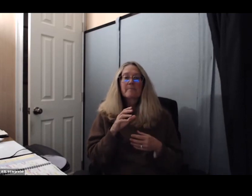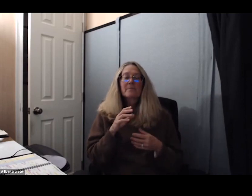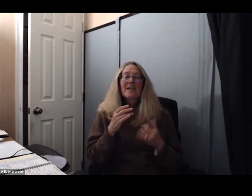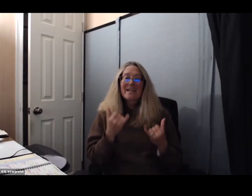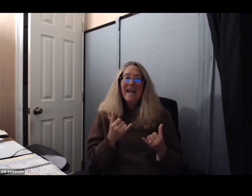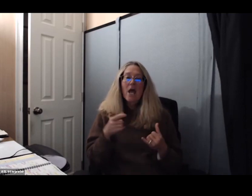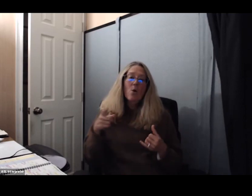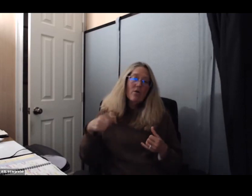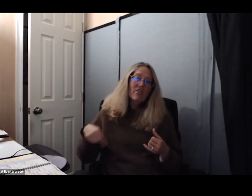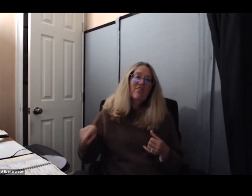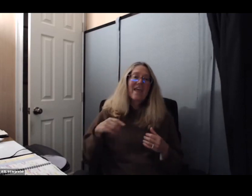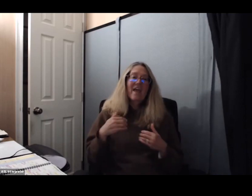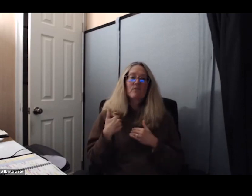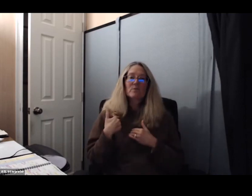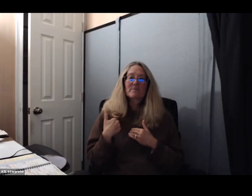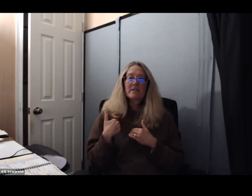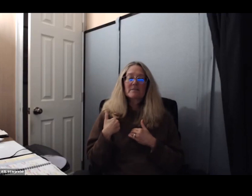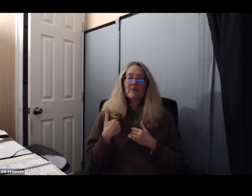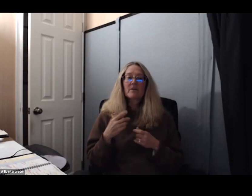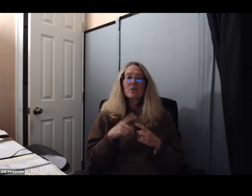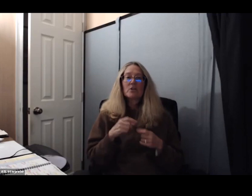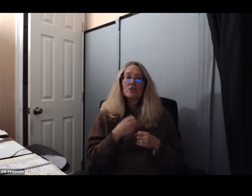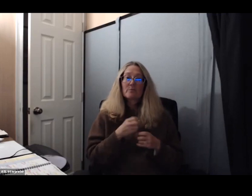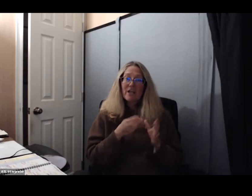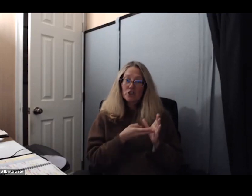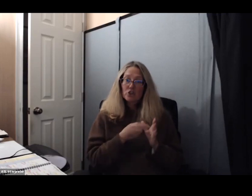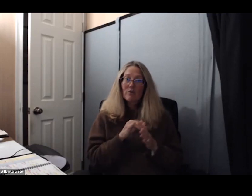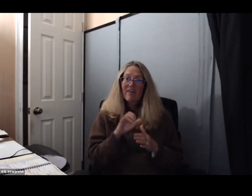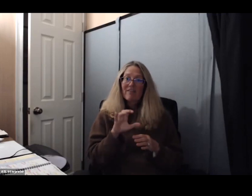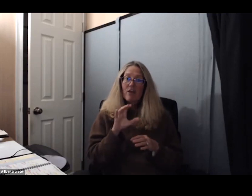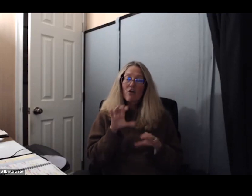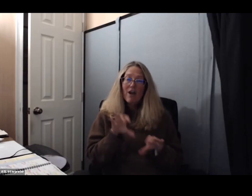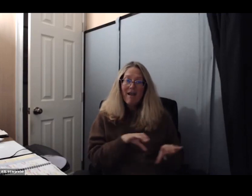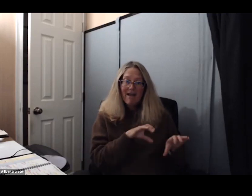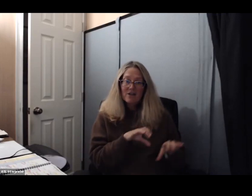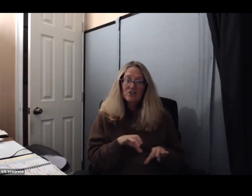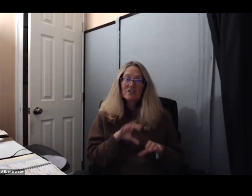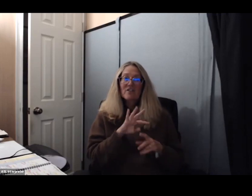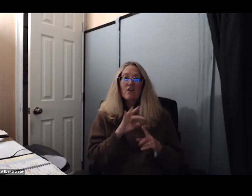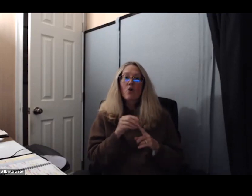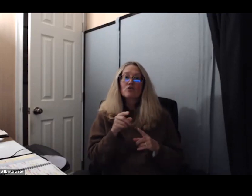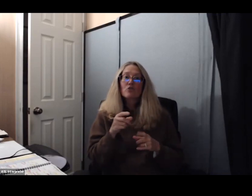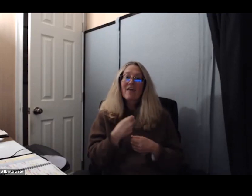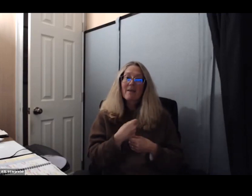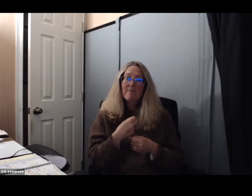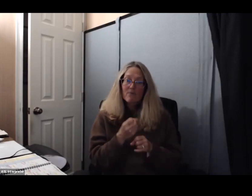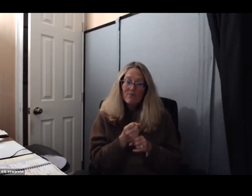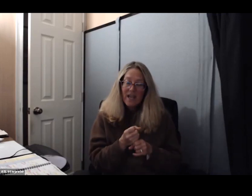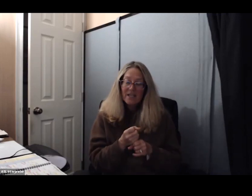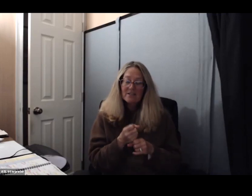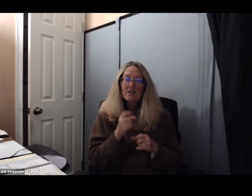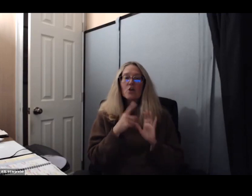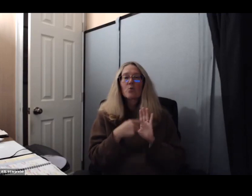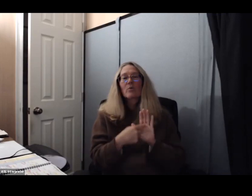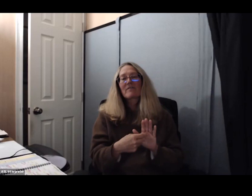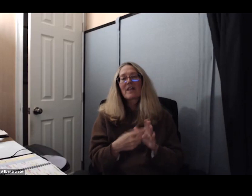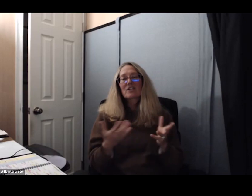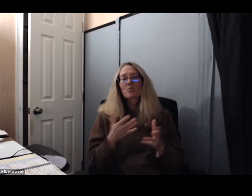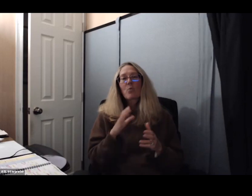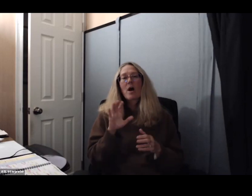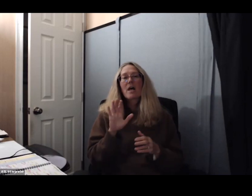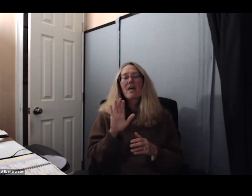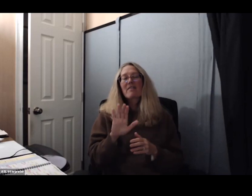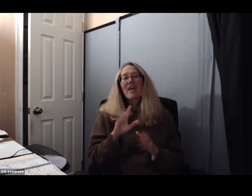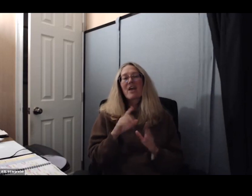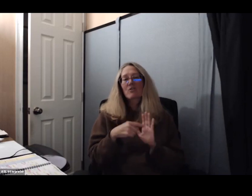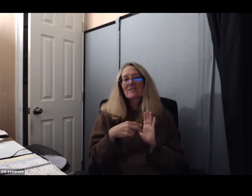now have this responsibility, right, to make sure that their actions, that the culture they create reflects what they took a stand for, because